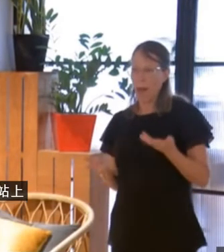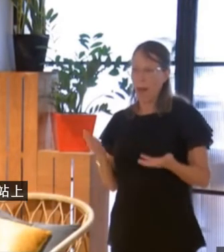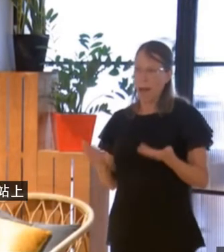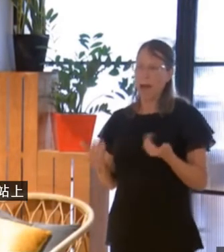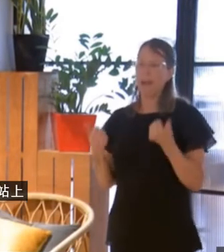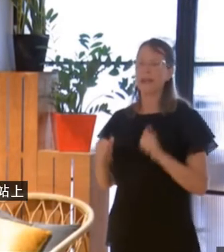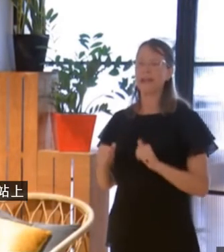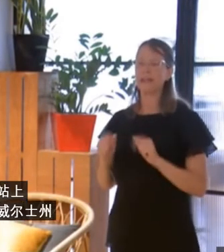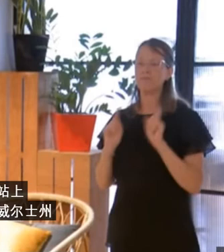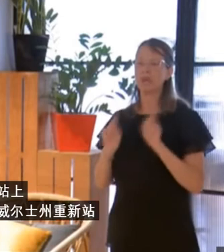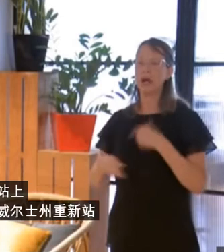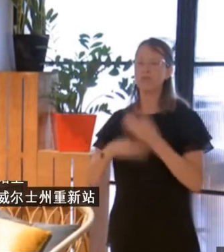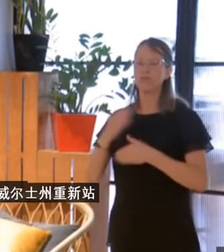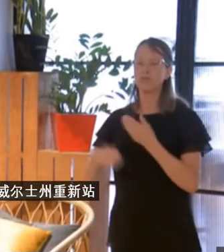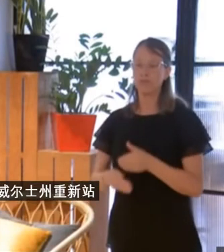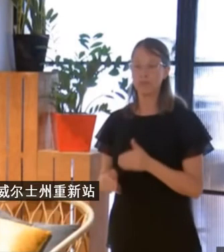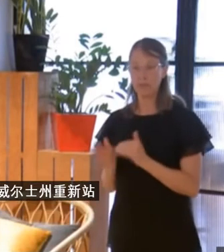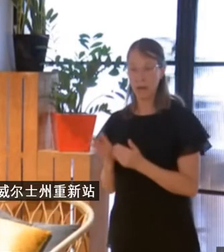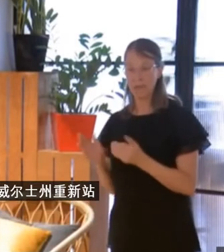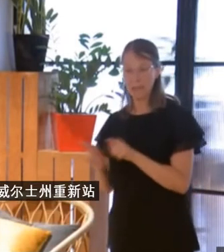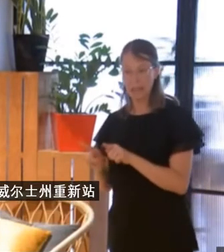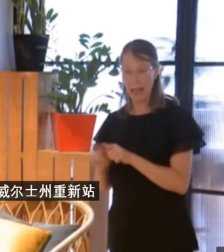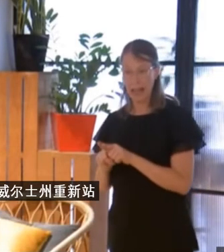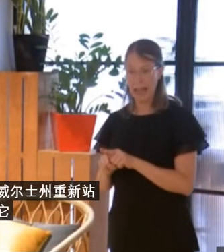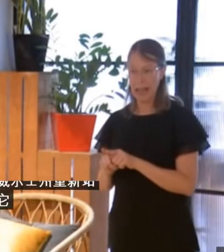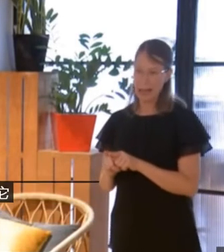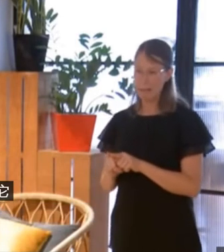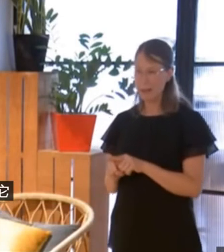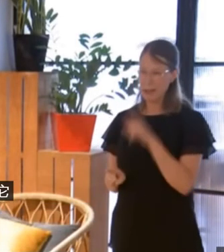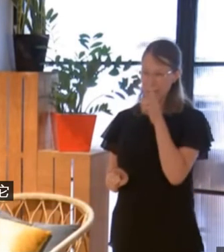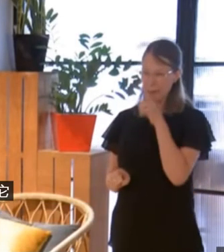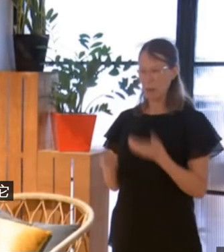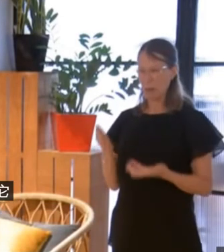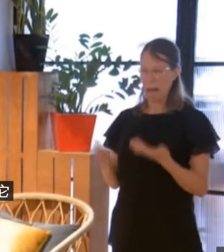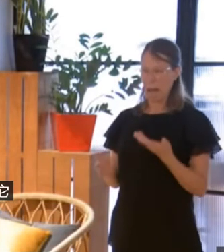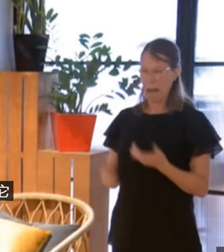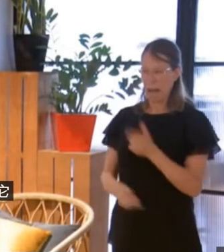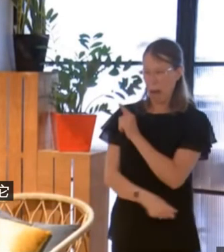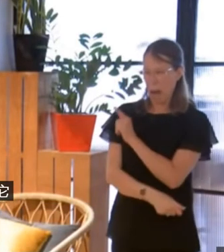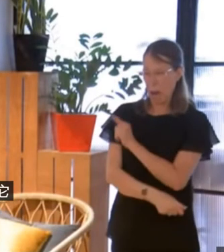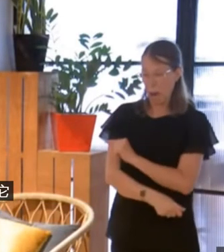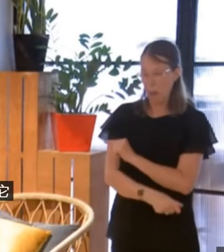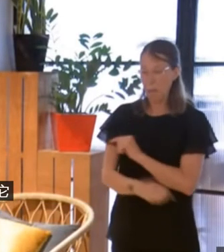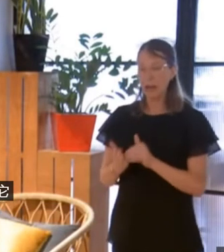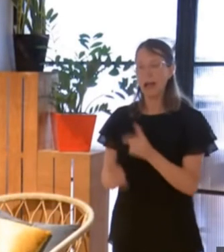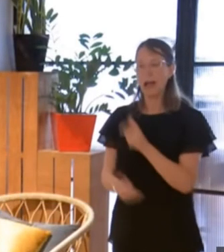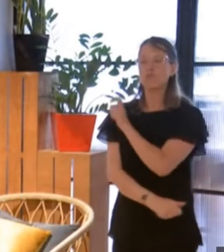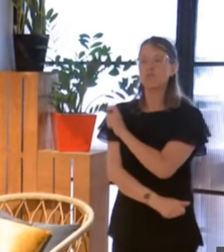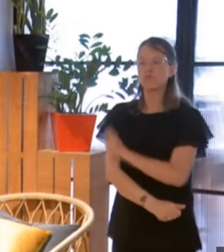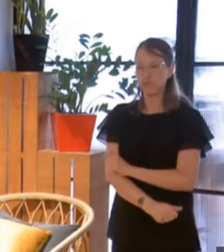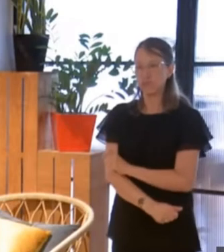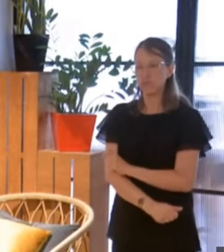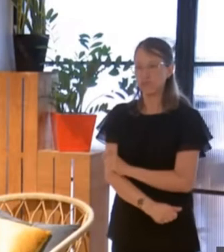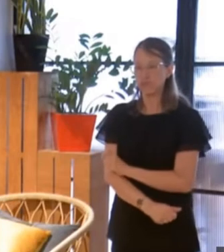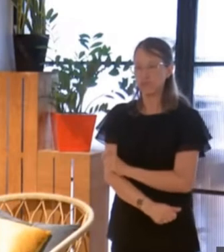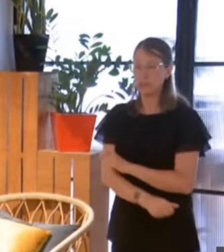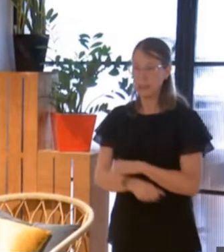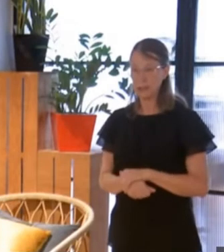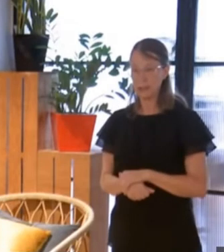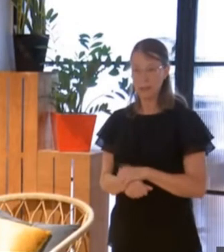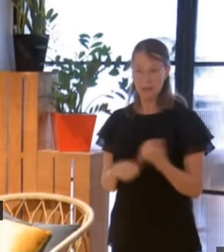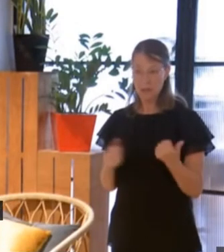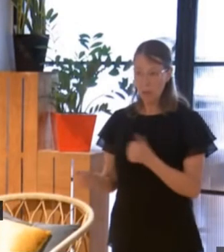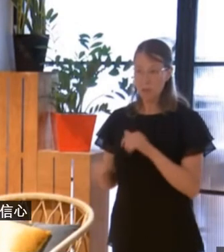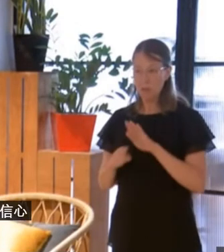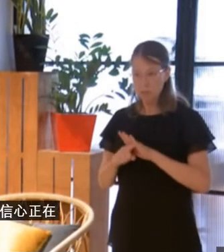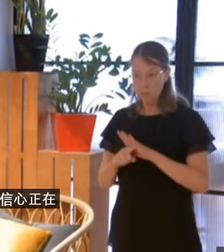the front foot. Confidence is returning. New South Wales is back on the